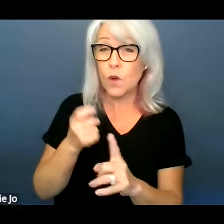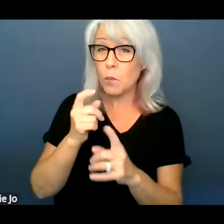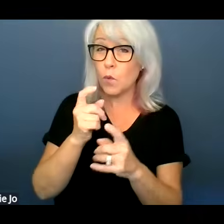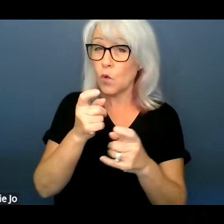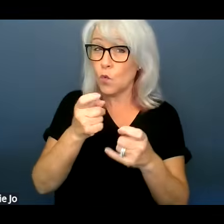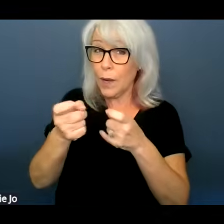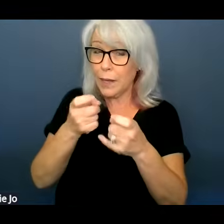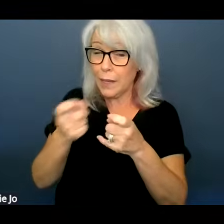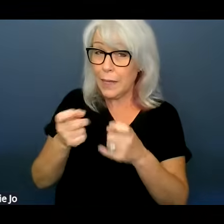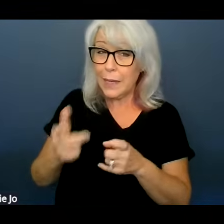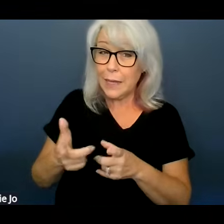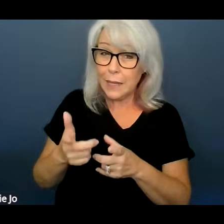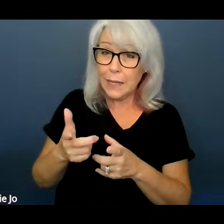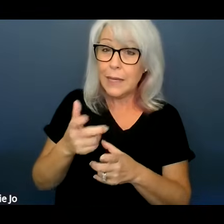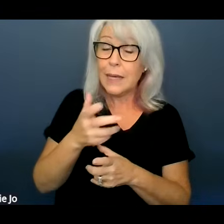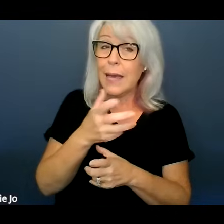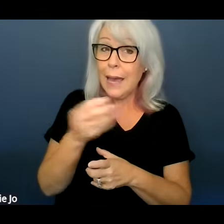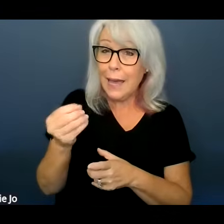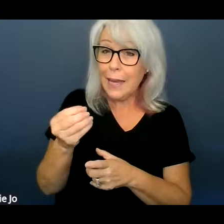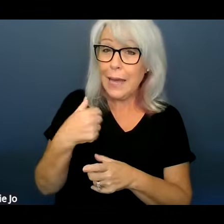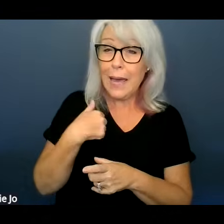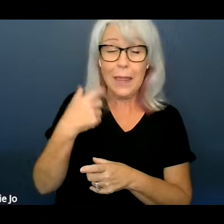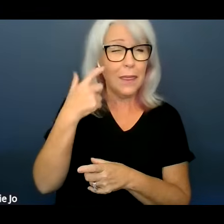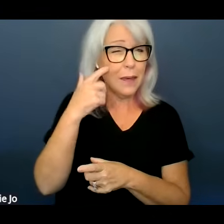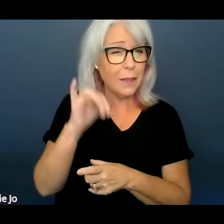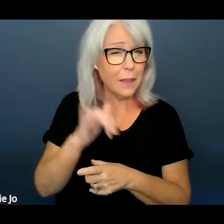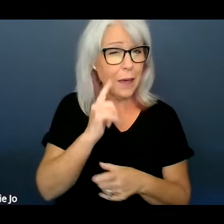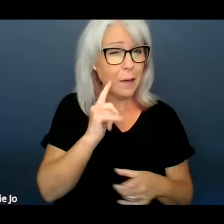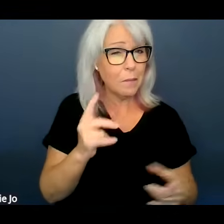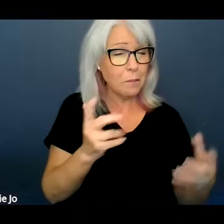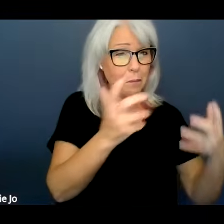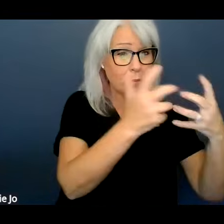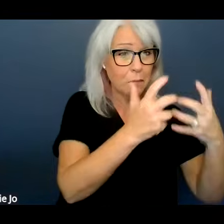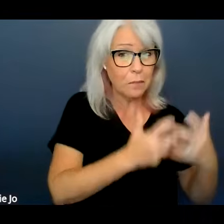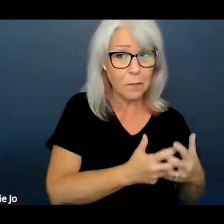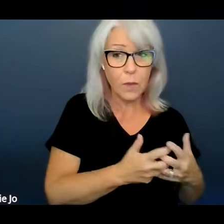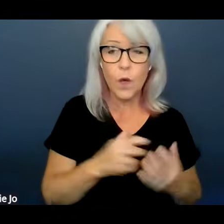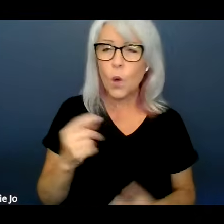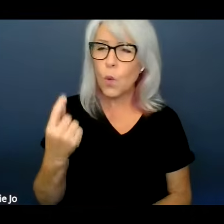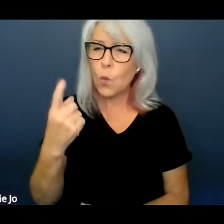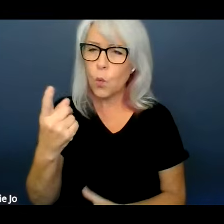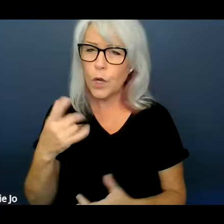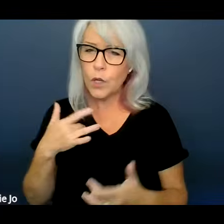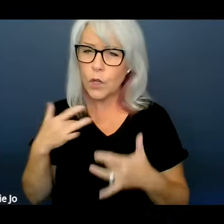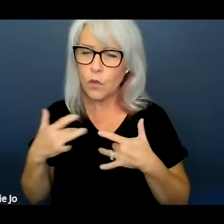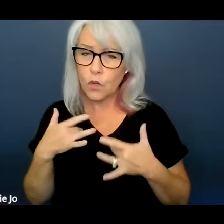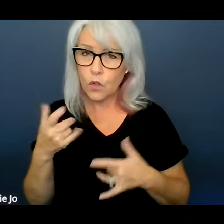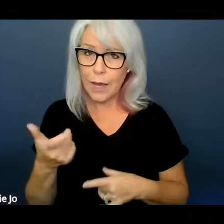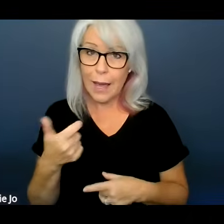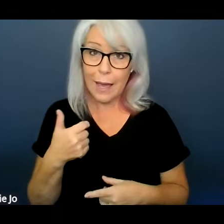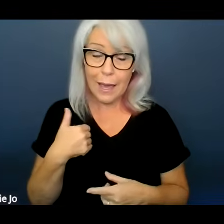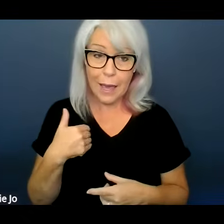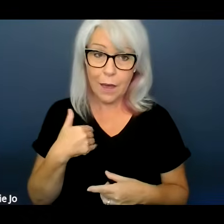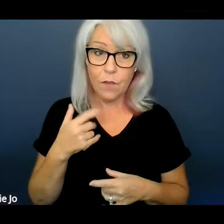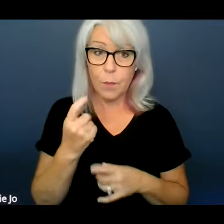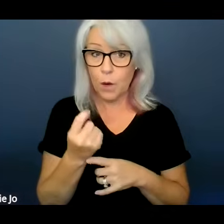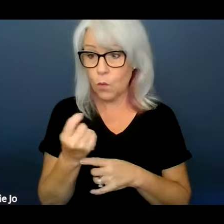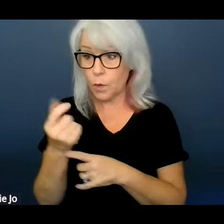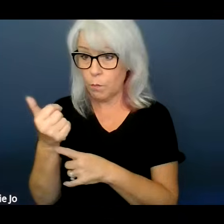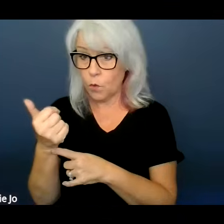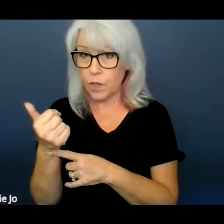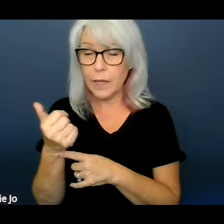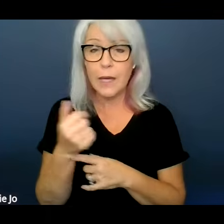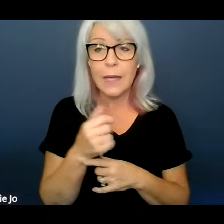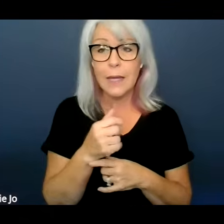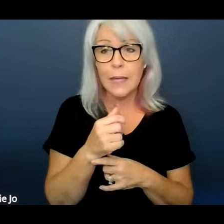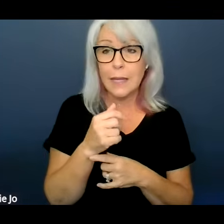would propose at this moment. I think that fits. If I may, the one concern I have about removing it from or just leaving